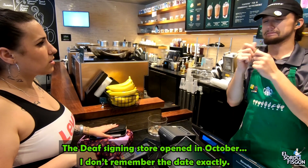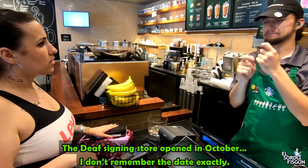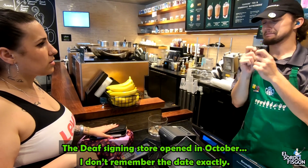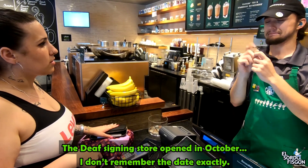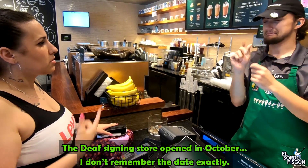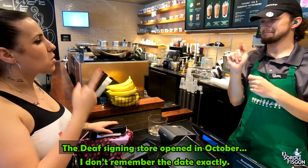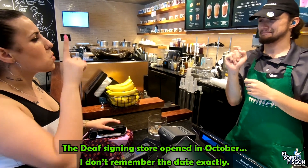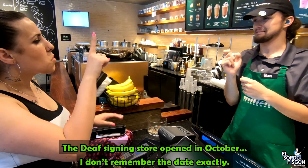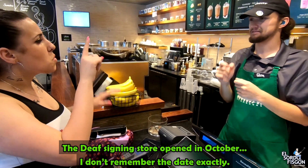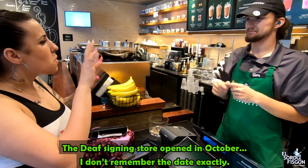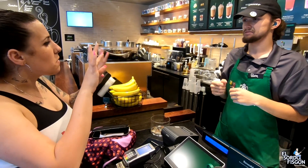date exactly.